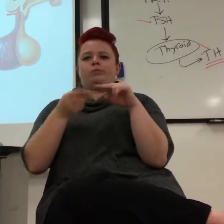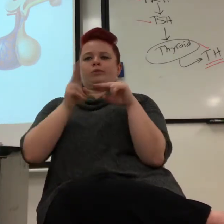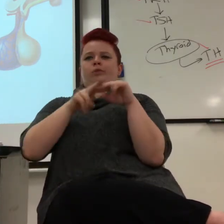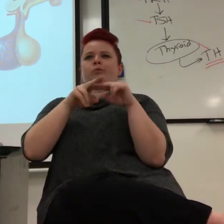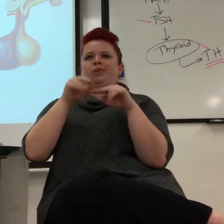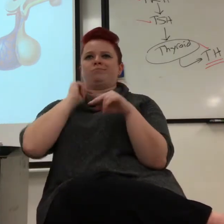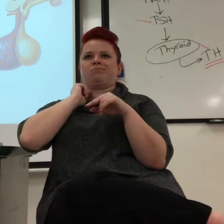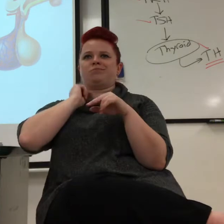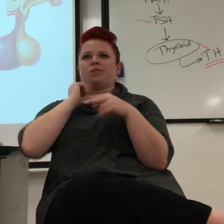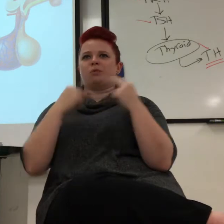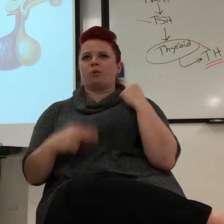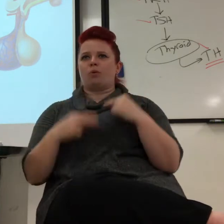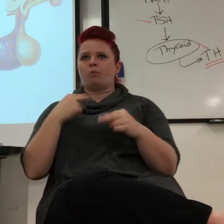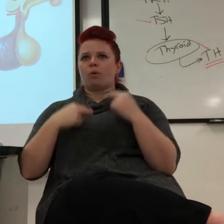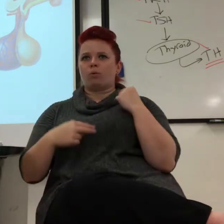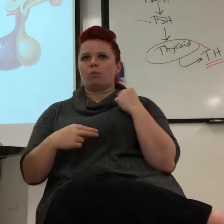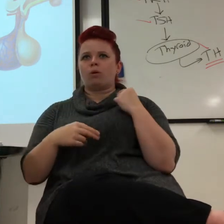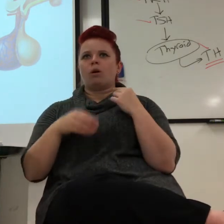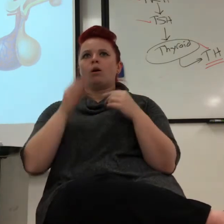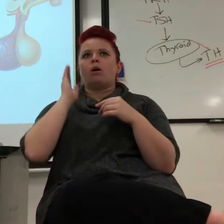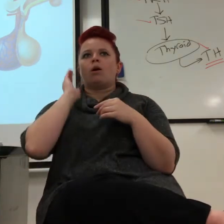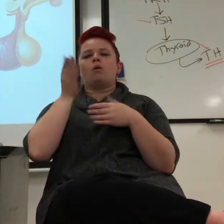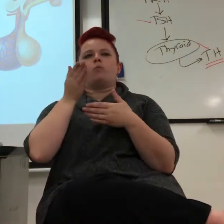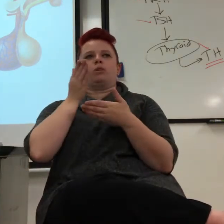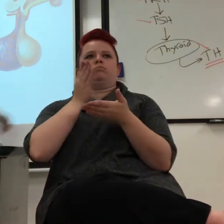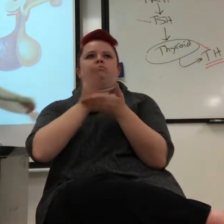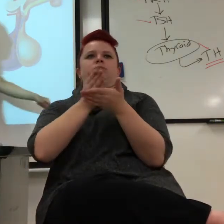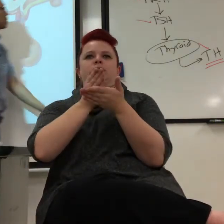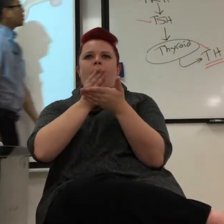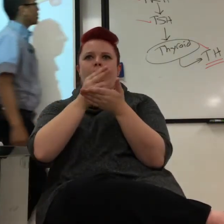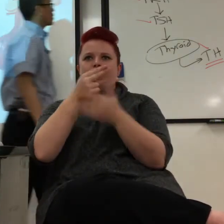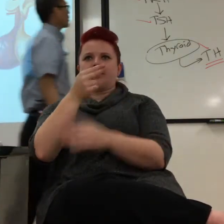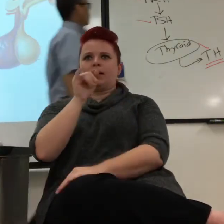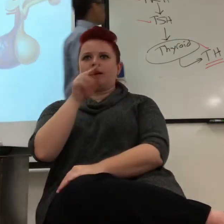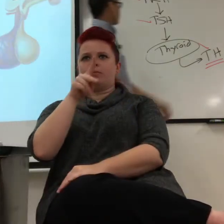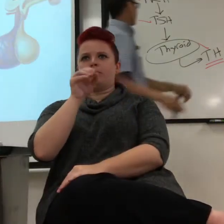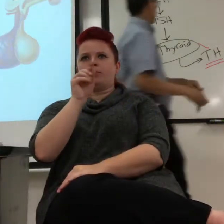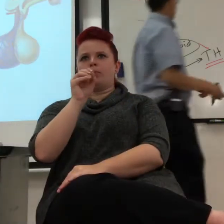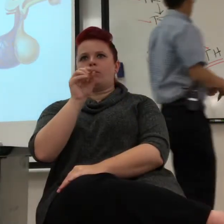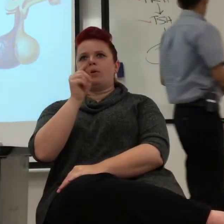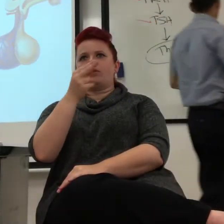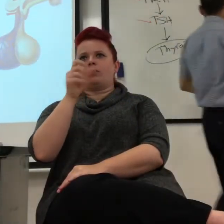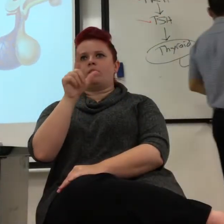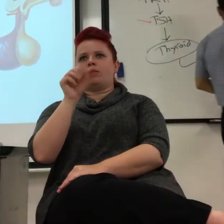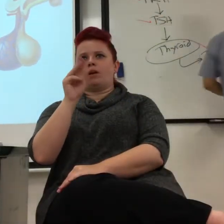off at the hypothalamus level, so you don't